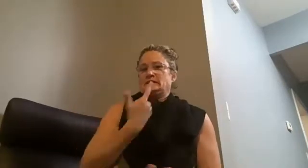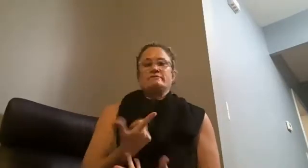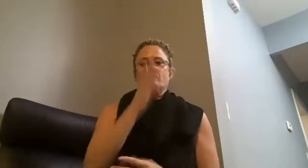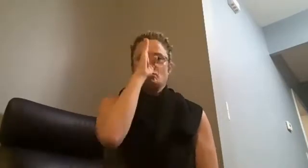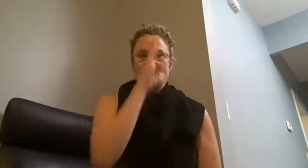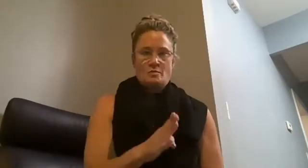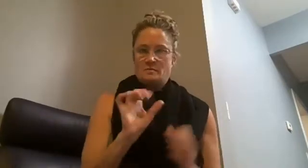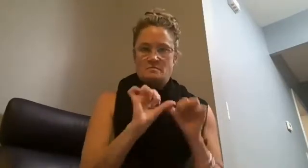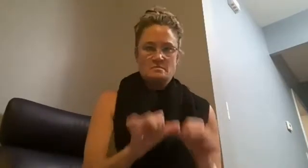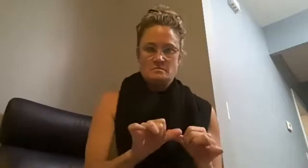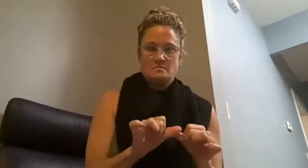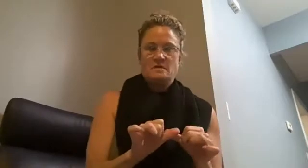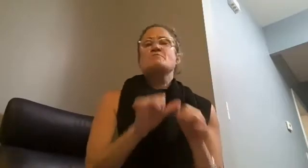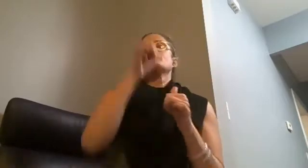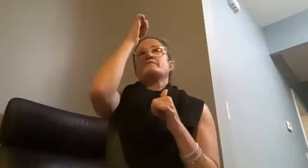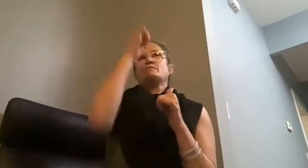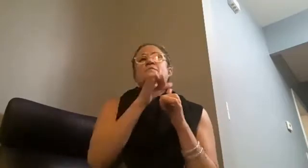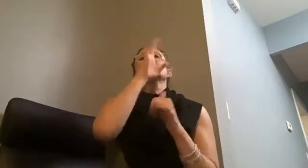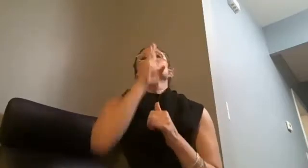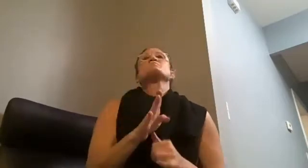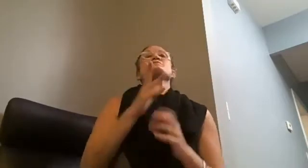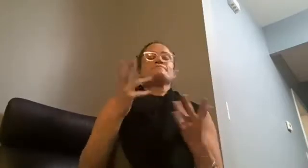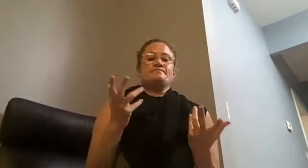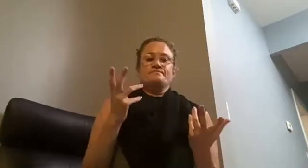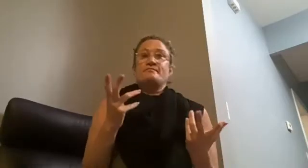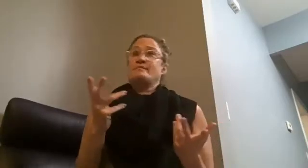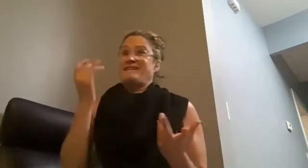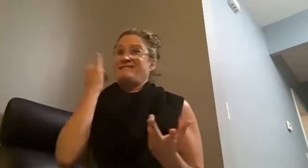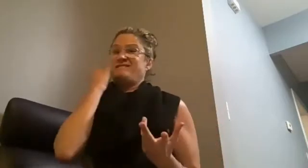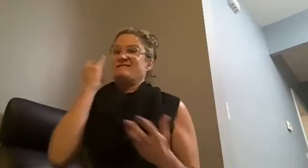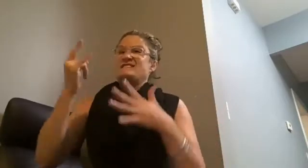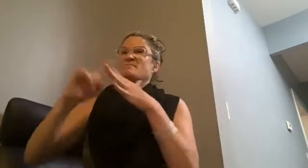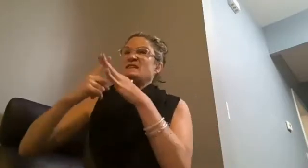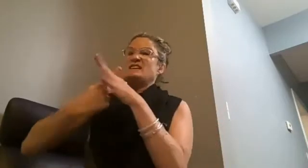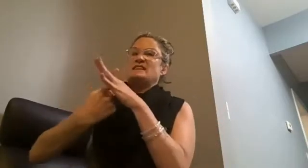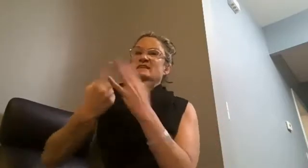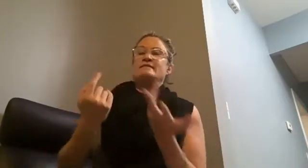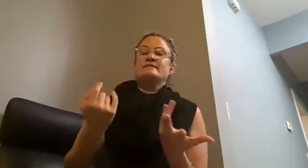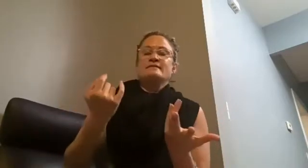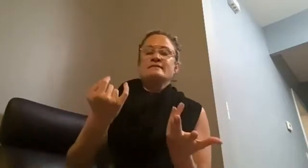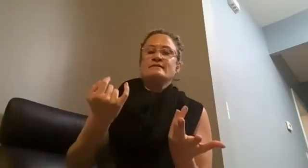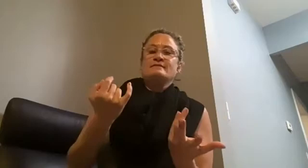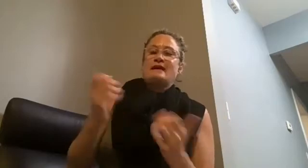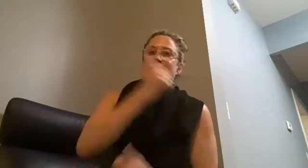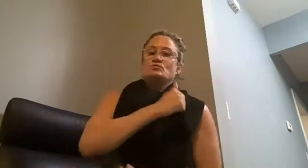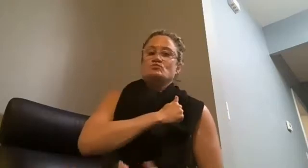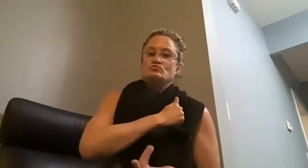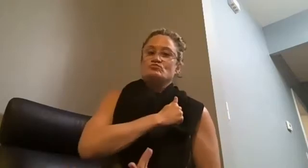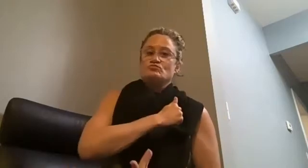I think that kind of means what it means to be back to basics, is to even just get back to that attitude that allowed me to stay in the beginning